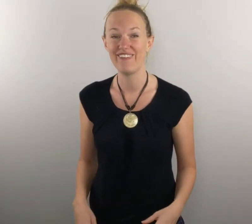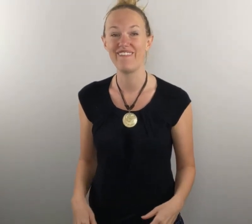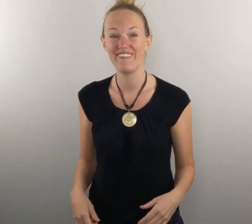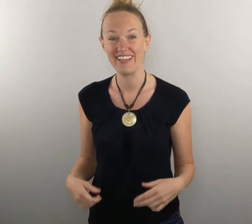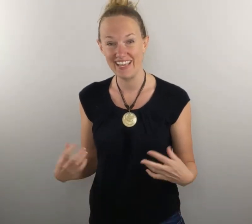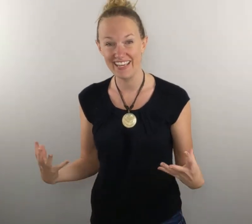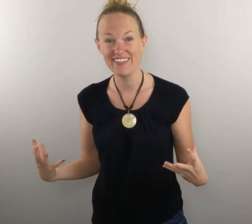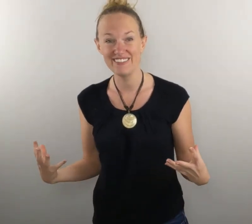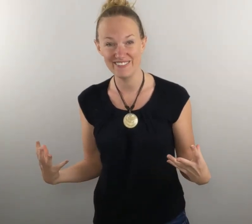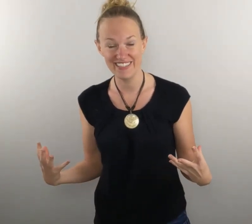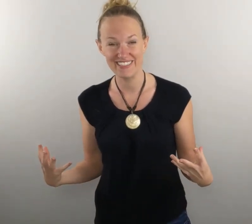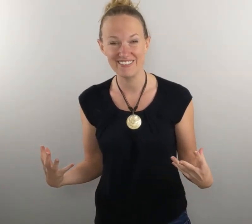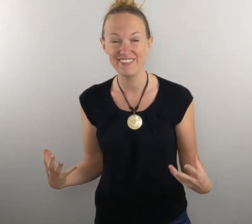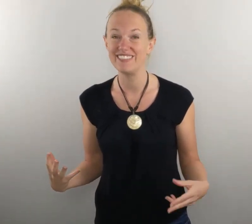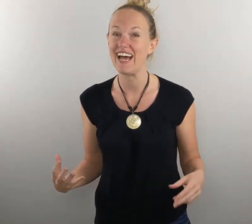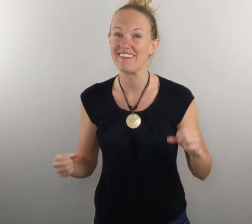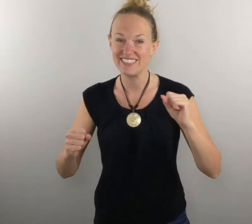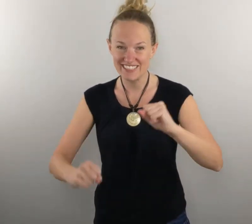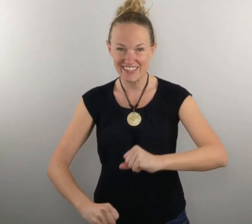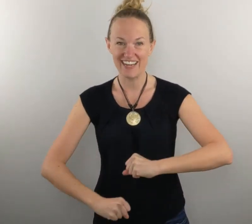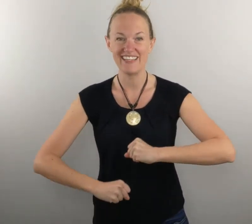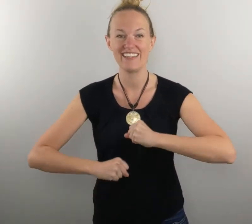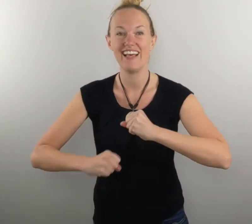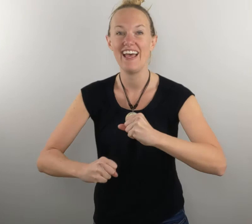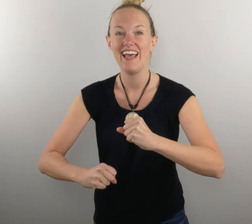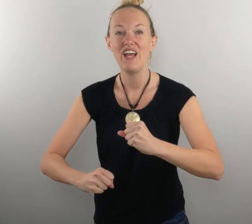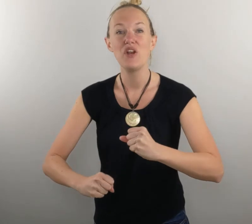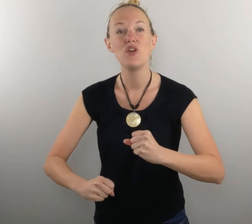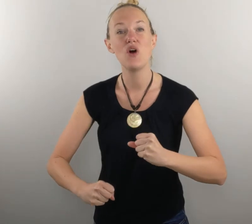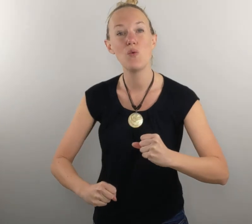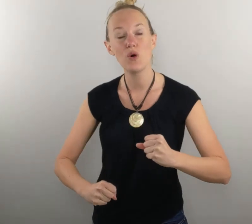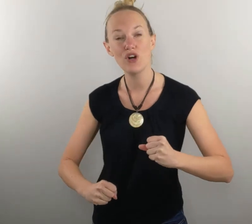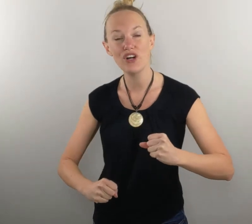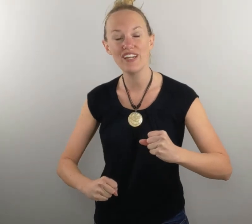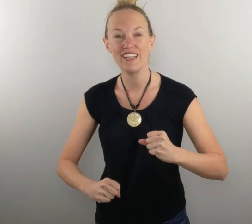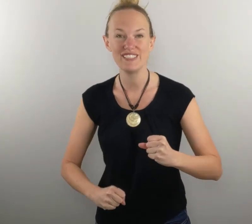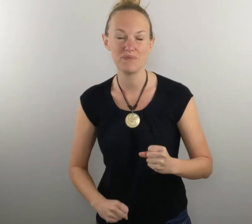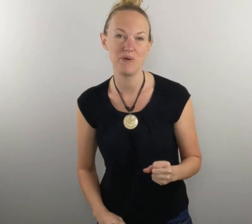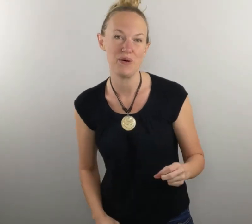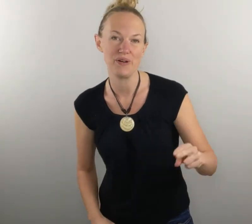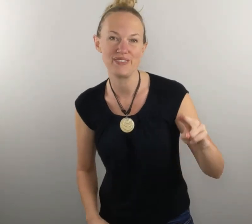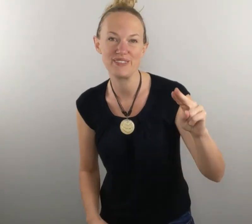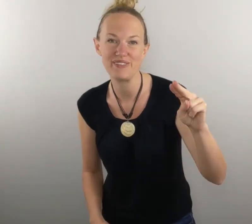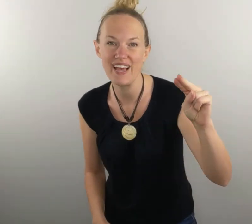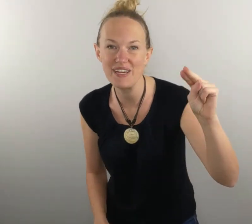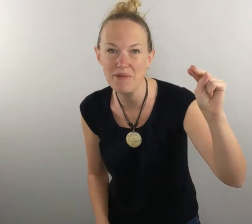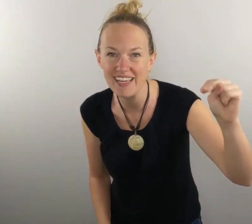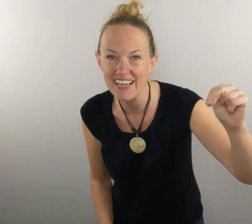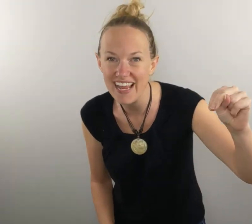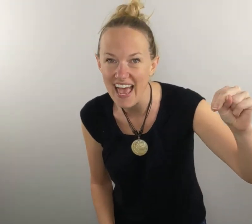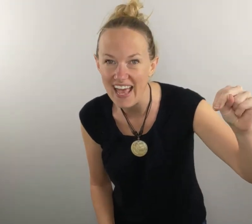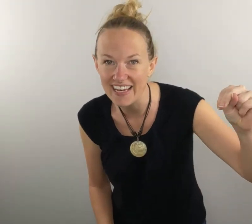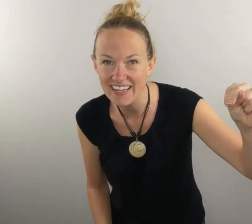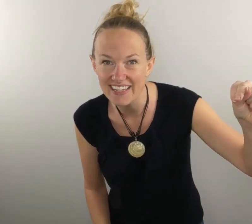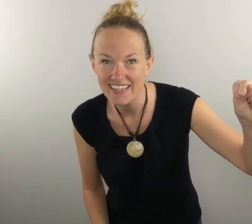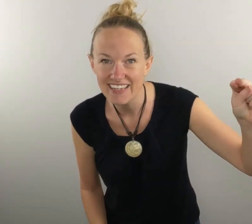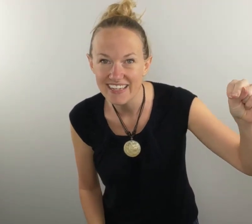for king whose weakness was our strength, no word he spoke. So for that, you're making an N.